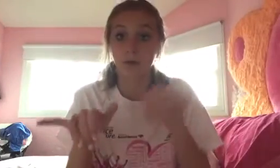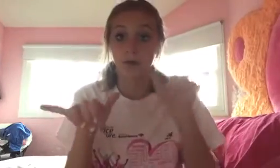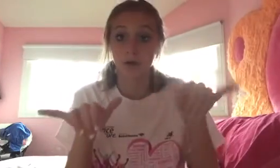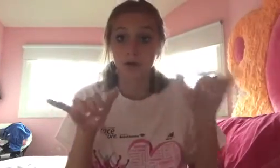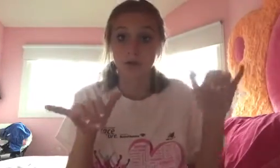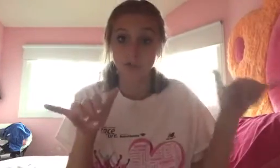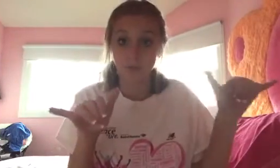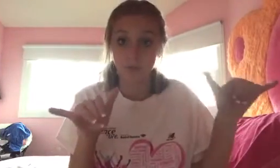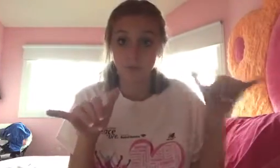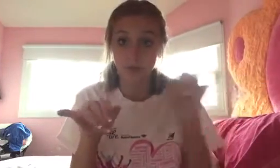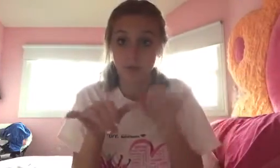Rehearse